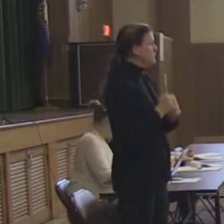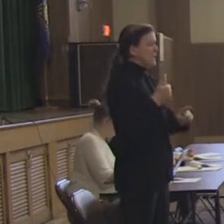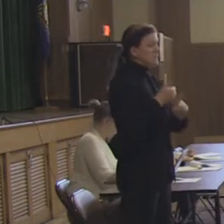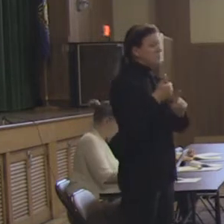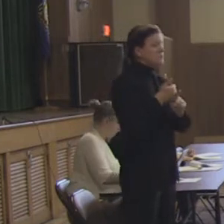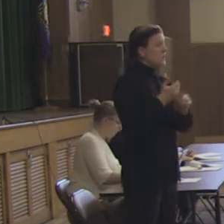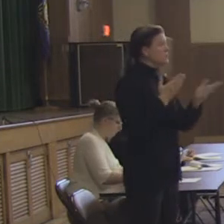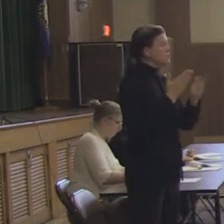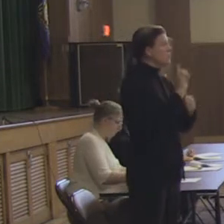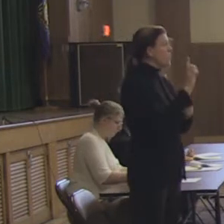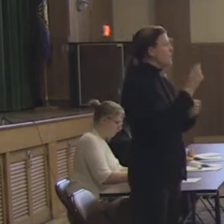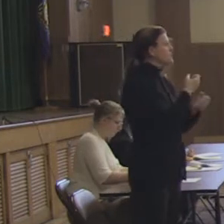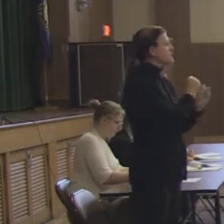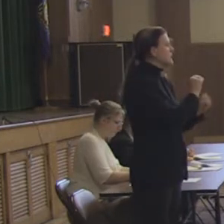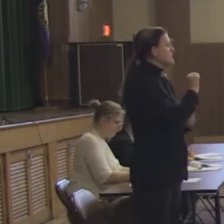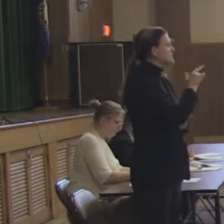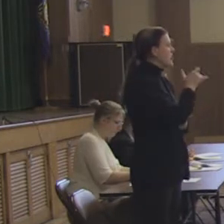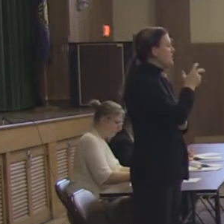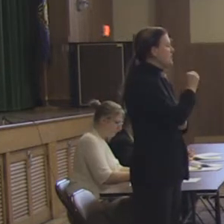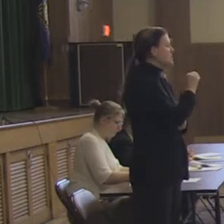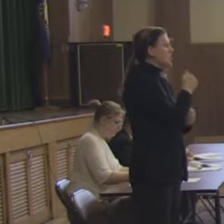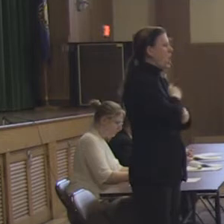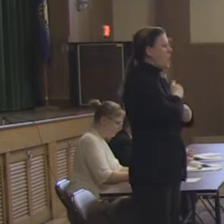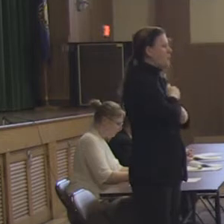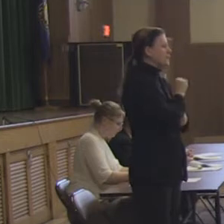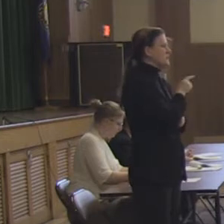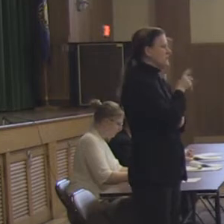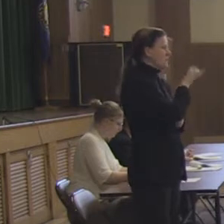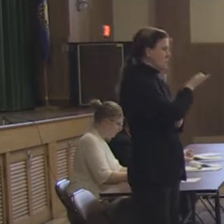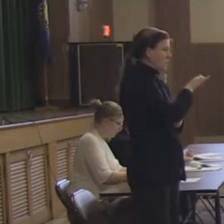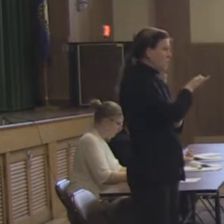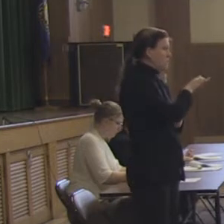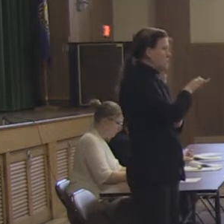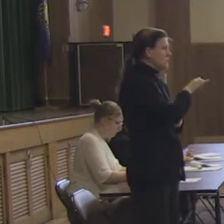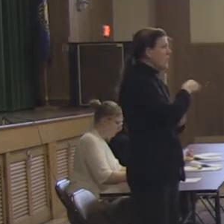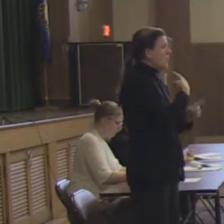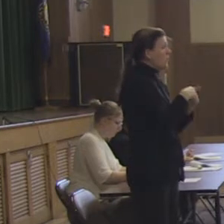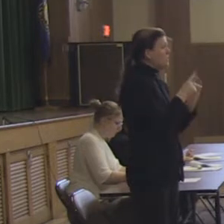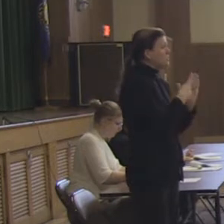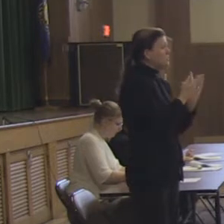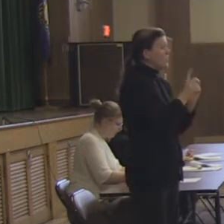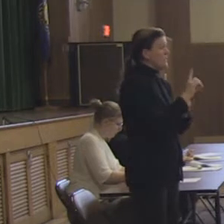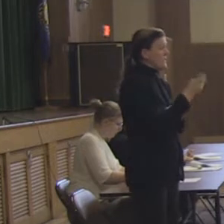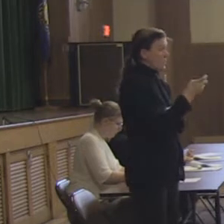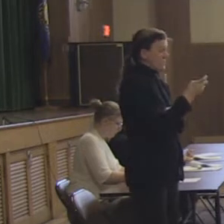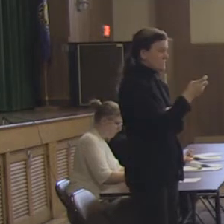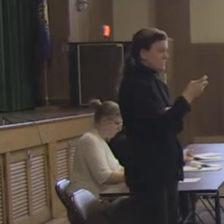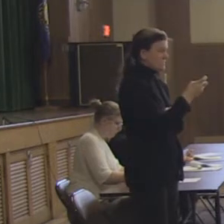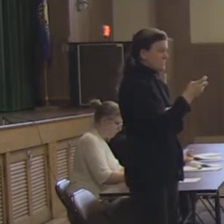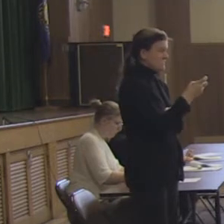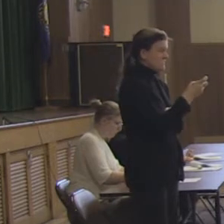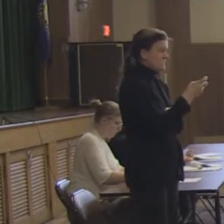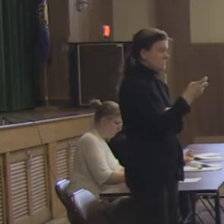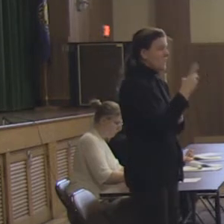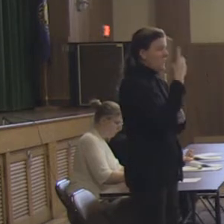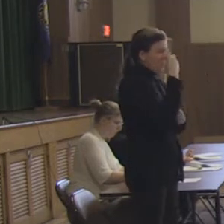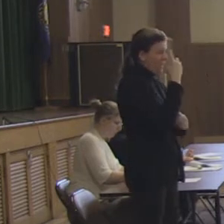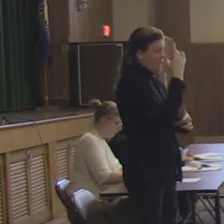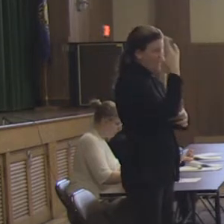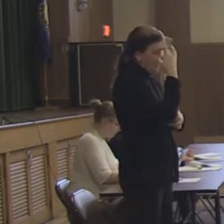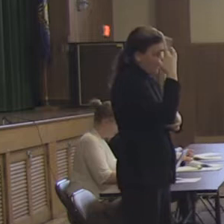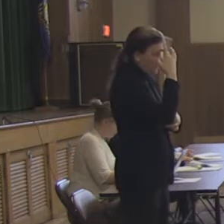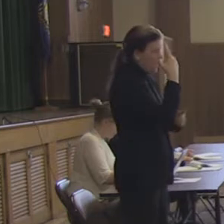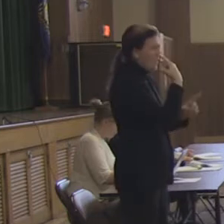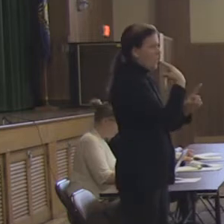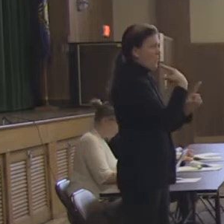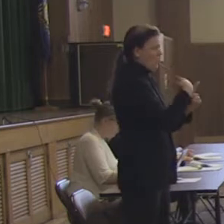at the time with Salvation Army. And he was also living with a dual diagnosis, getting treated for his mental health, but